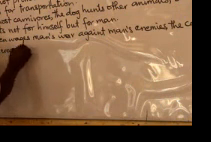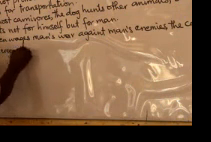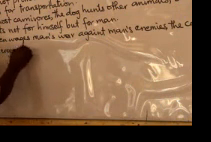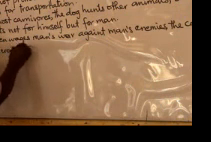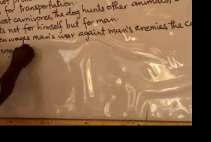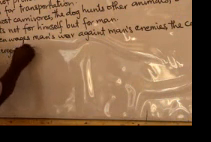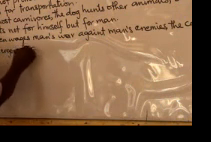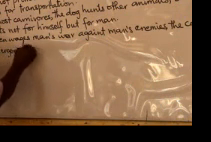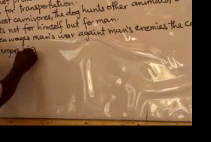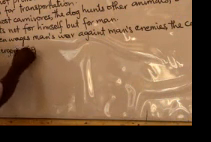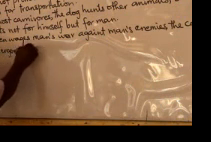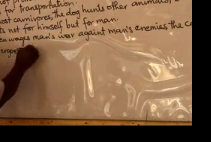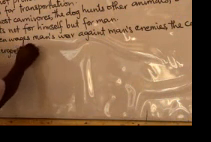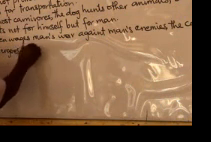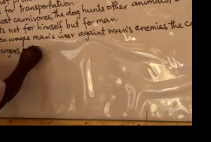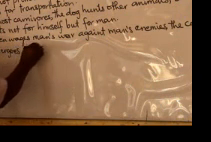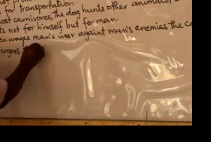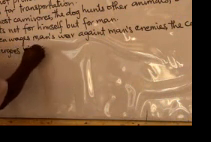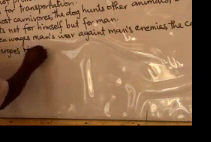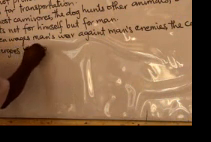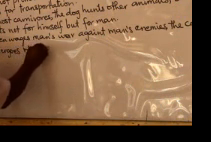training